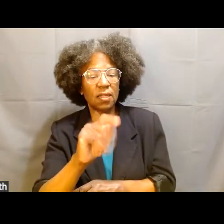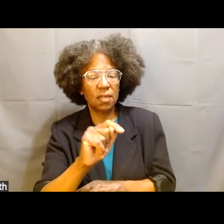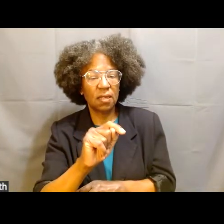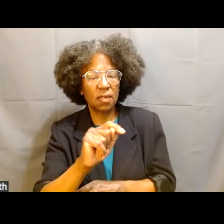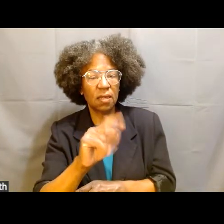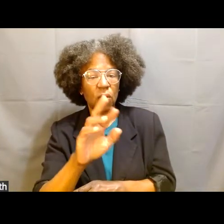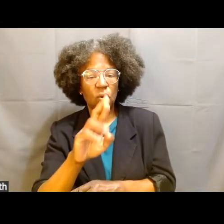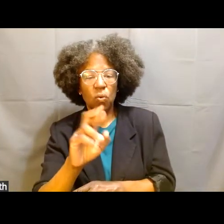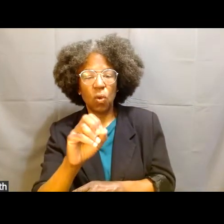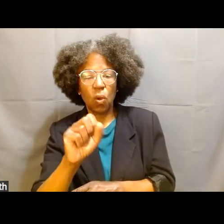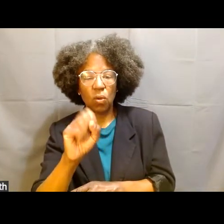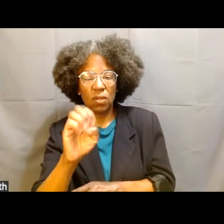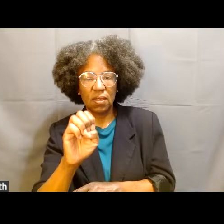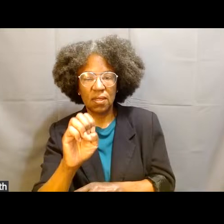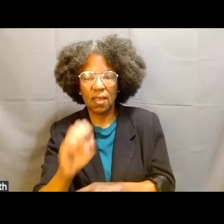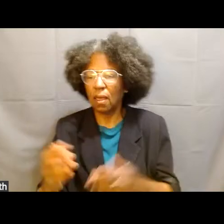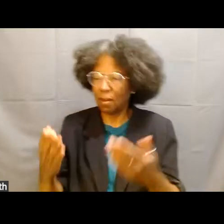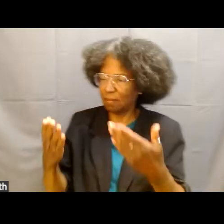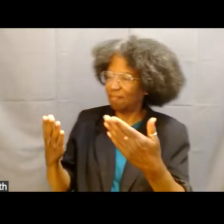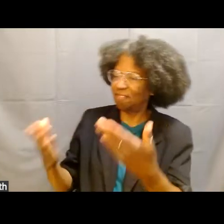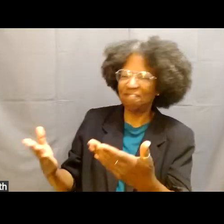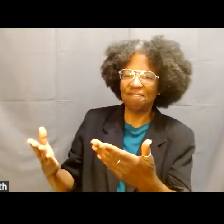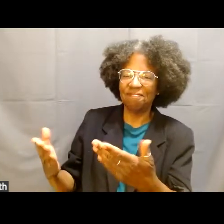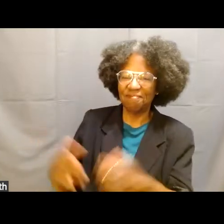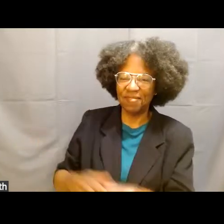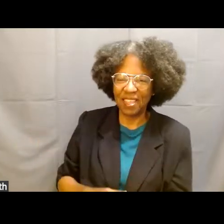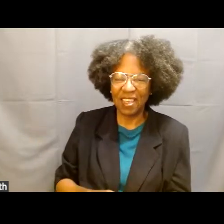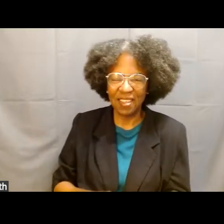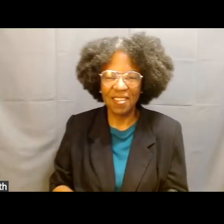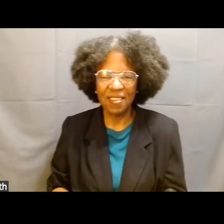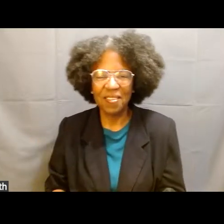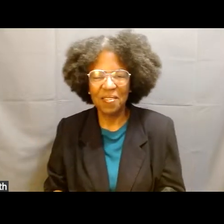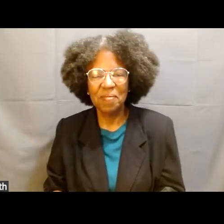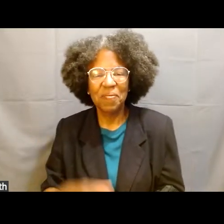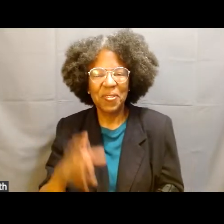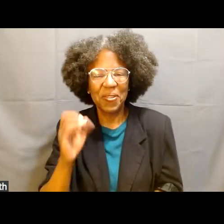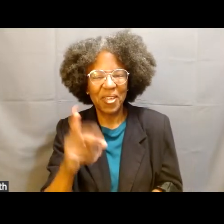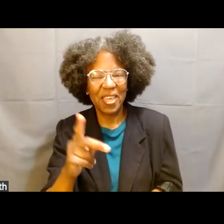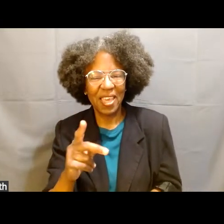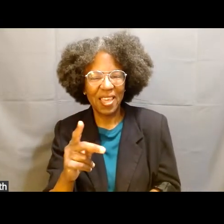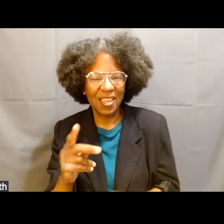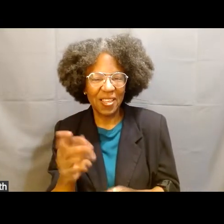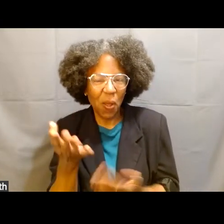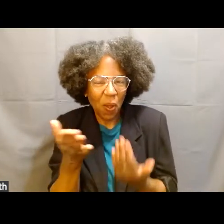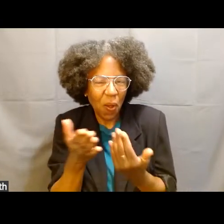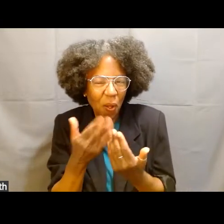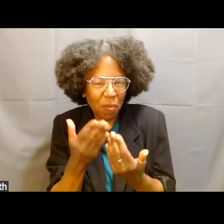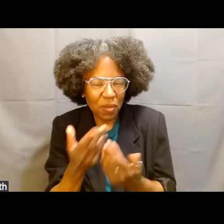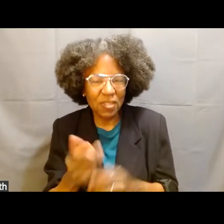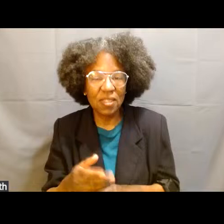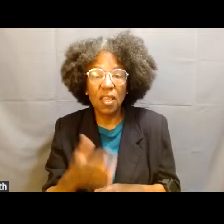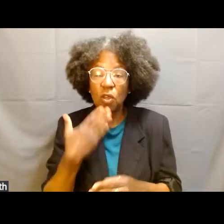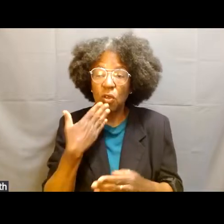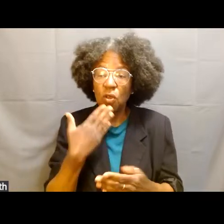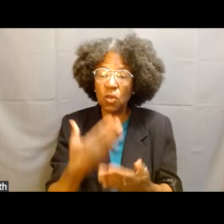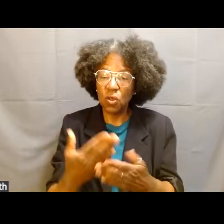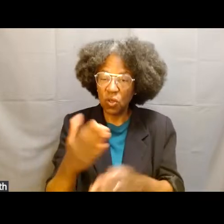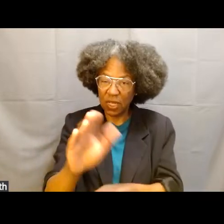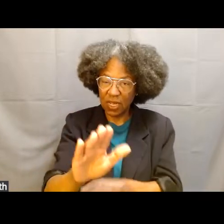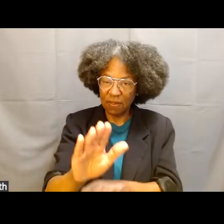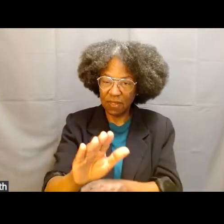There you go. Your Close, Okay. but not cigar. There you go. camera needs Okay, to be on. almost. Always Okay, good good to know. evening.